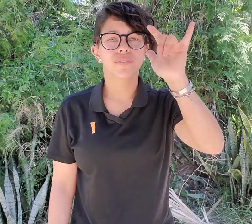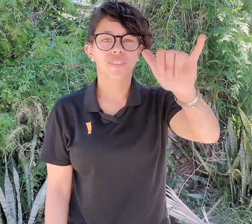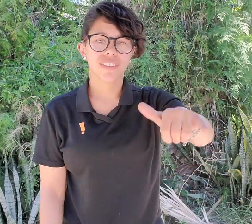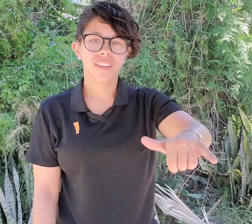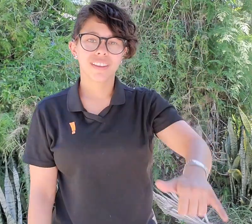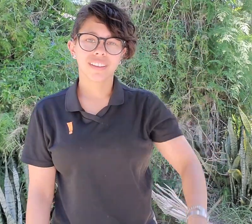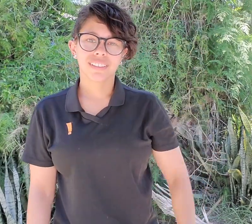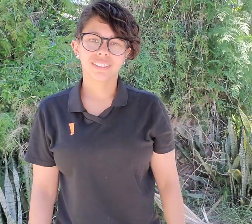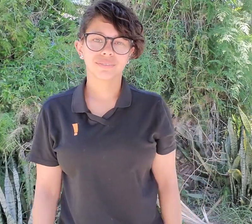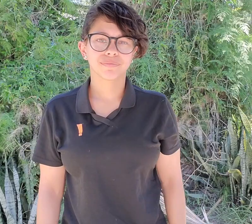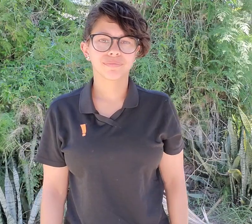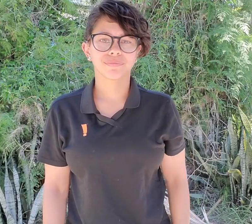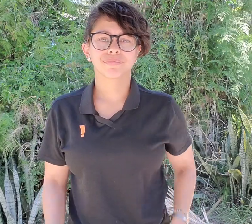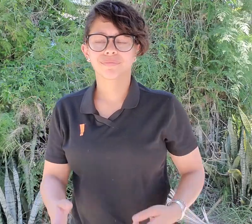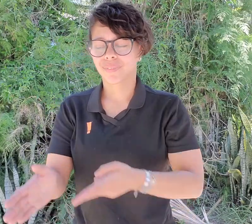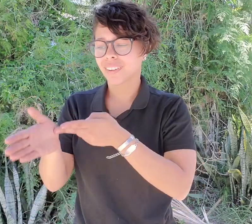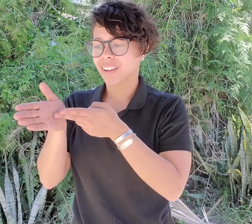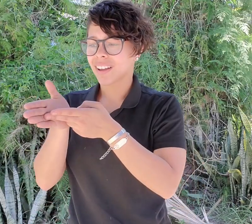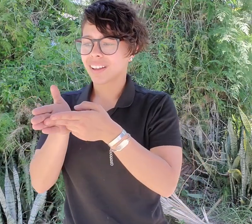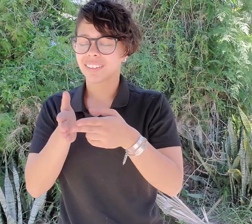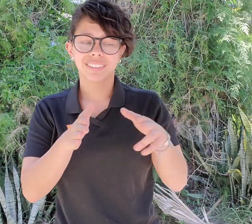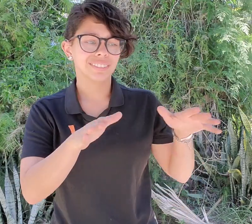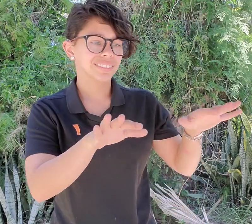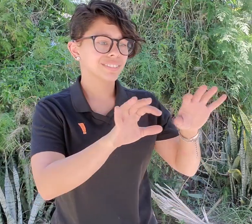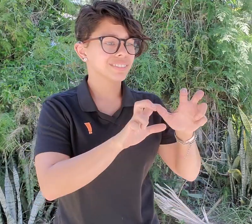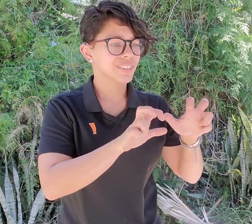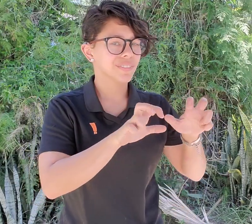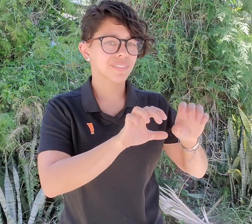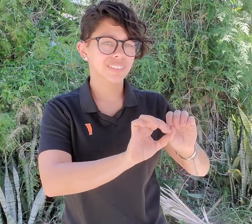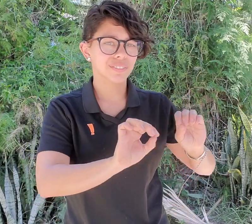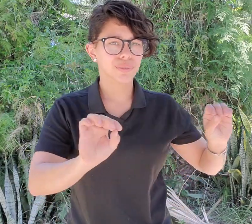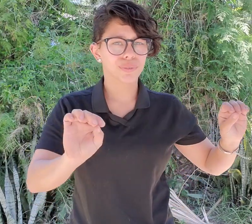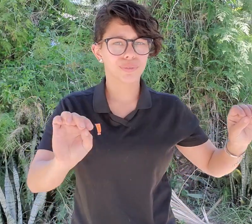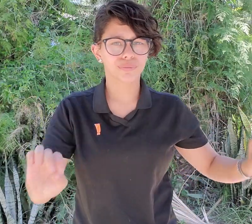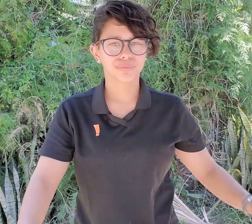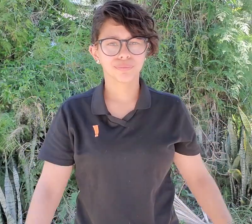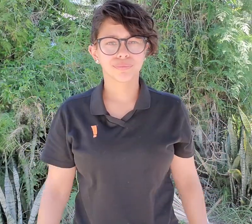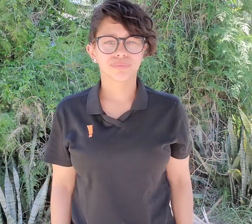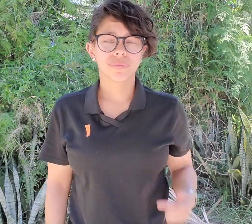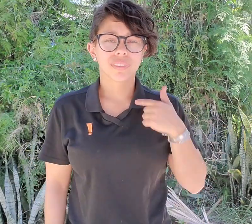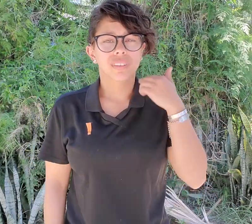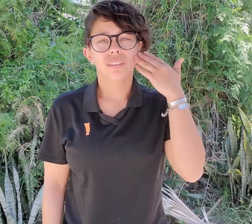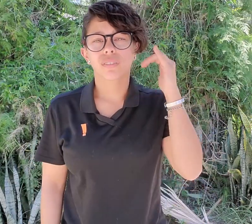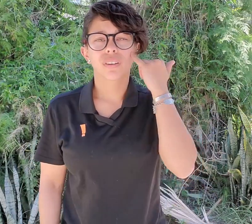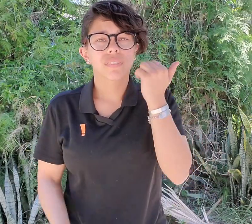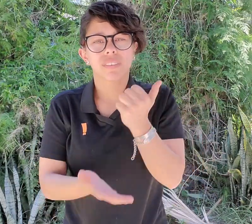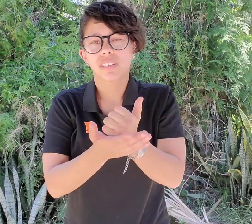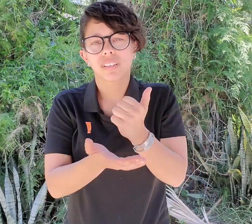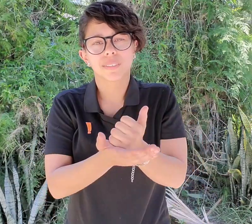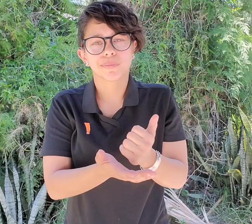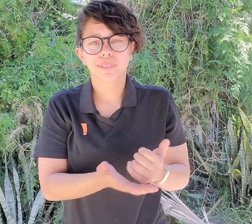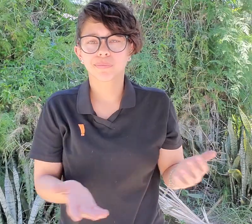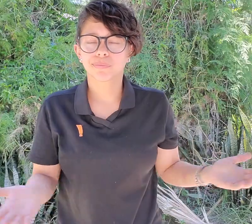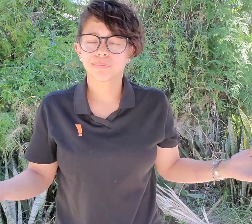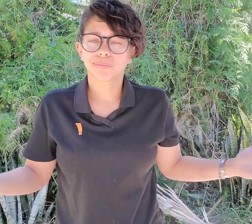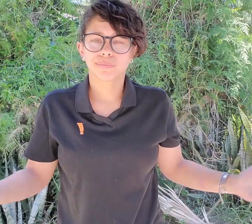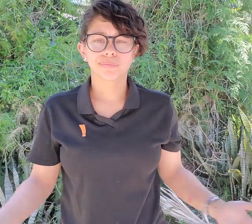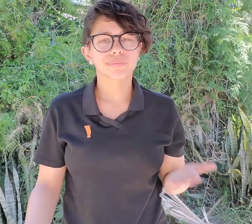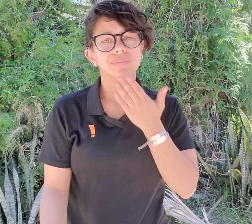for that. Honest and selfless, I don't know if this helps it,